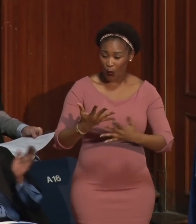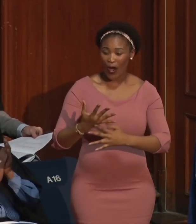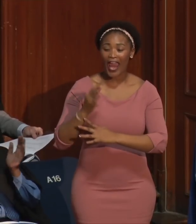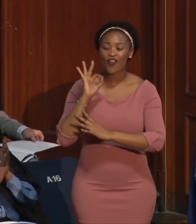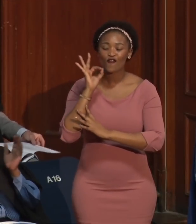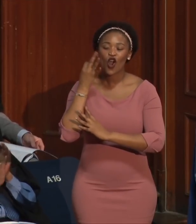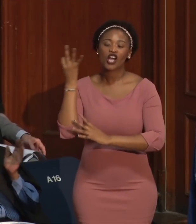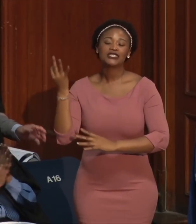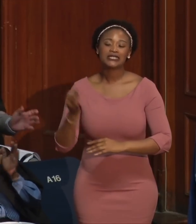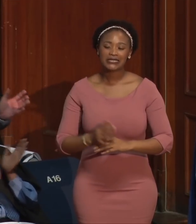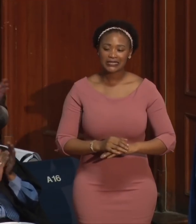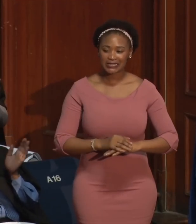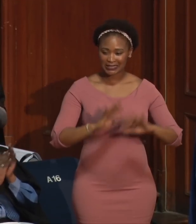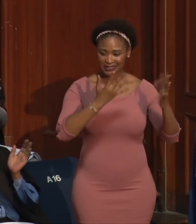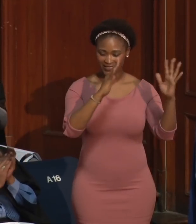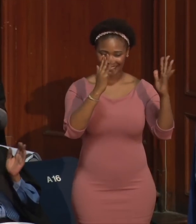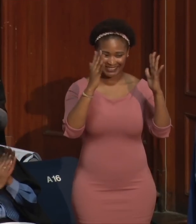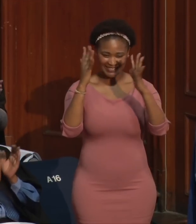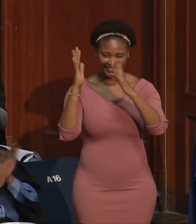France.